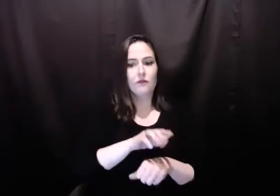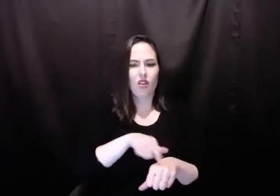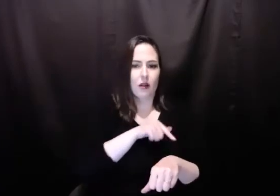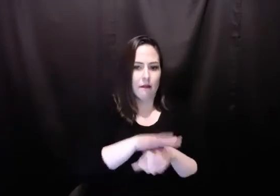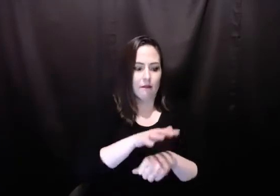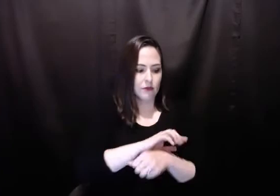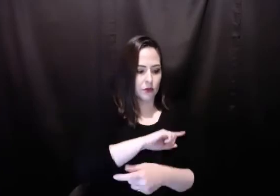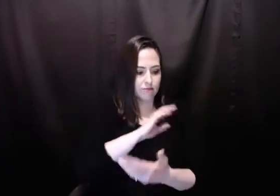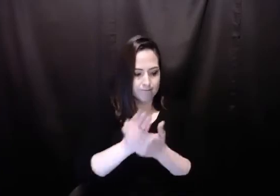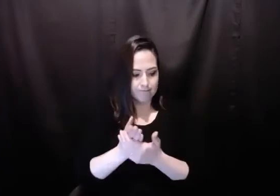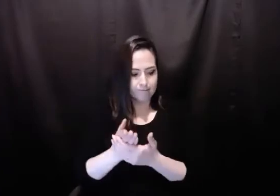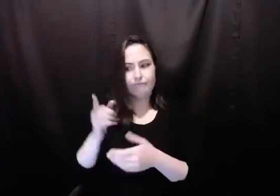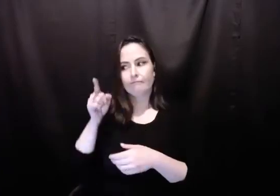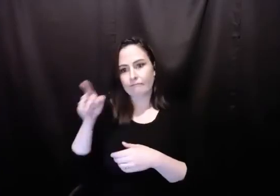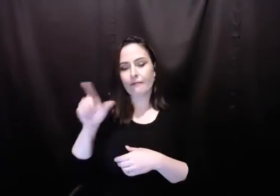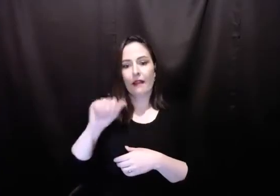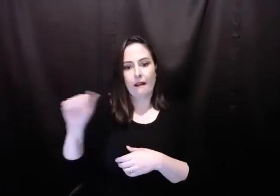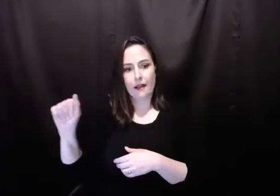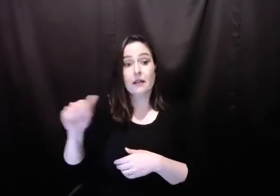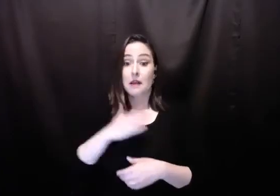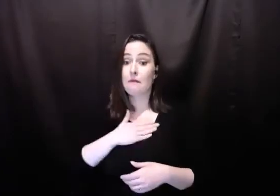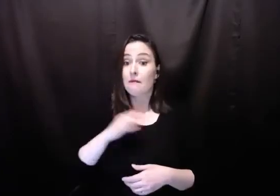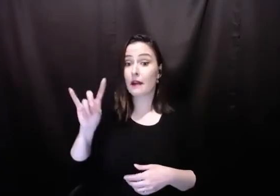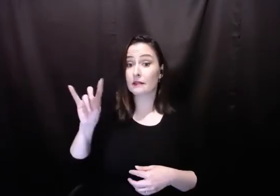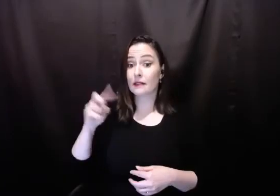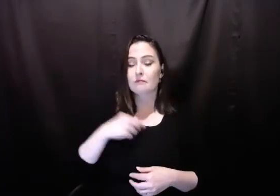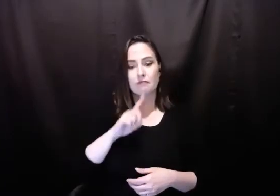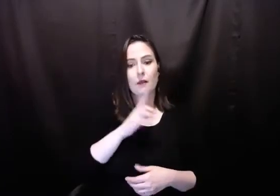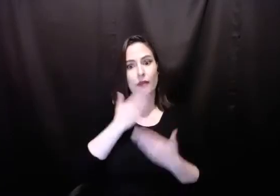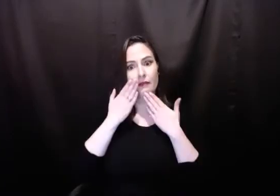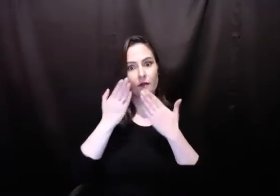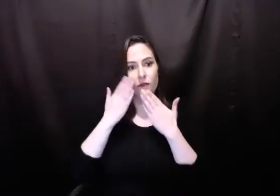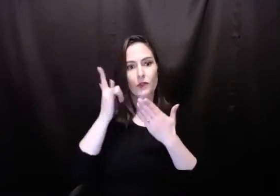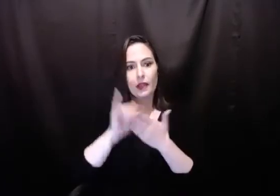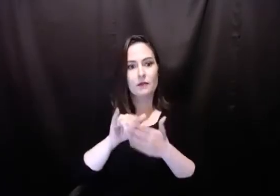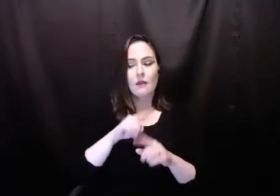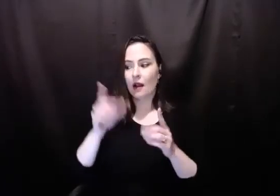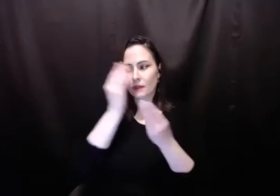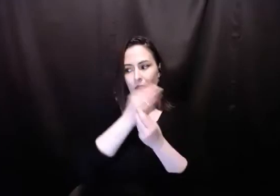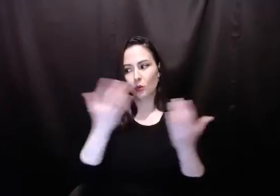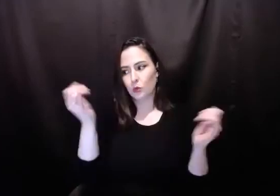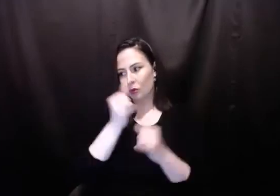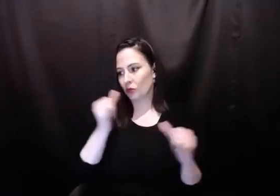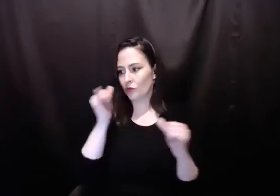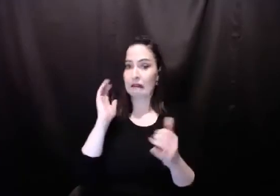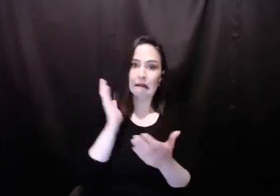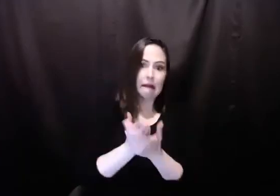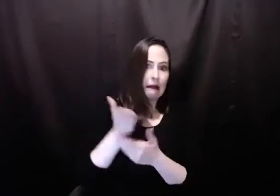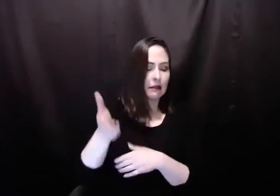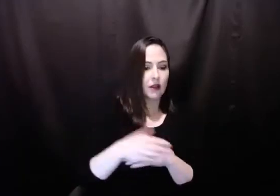there, whew, if I had been concentrating on how does this look, my attitudes and actions would have been totally different. Al-Anon changed